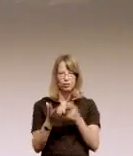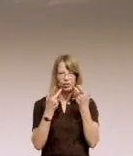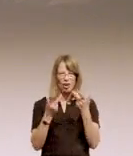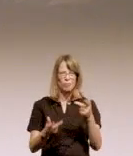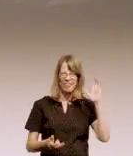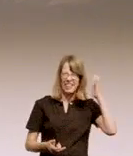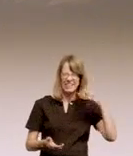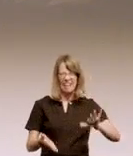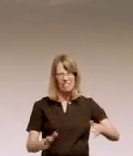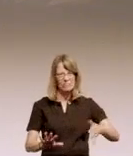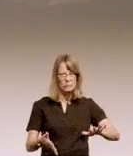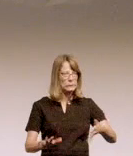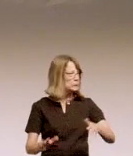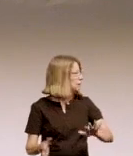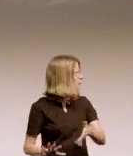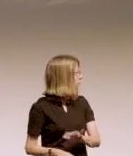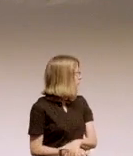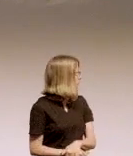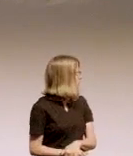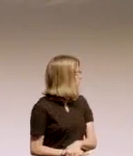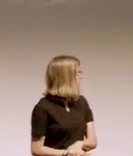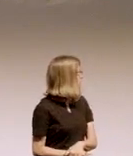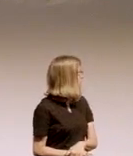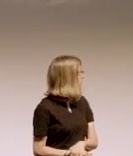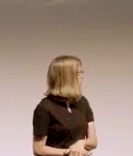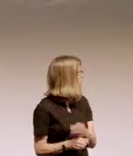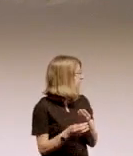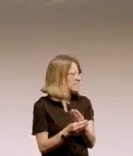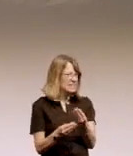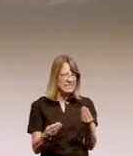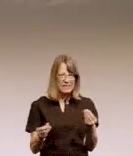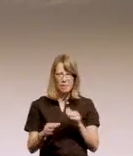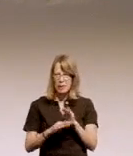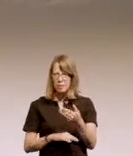So. It says it's something about